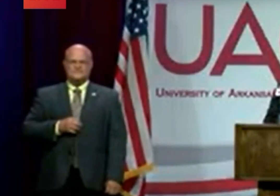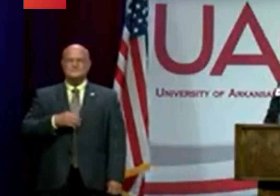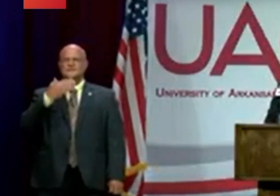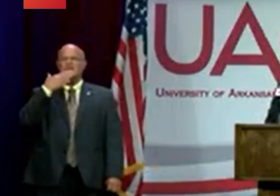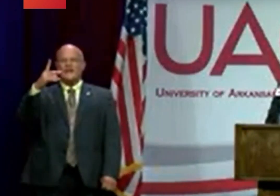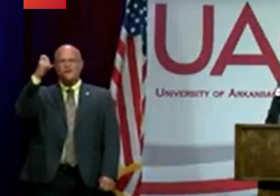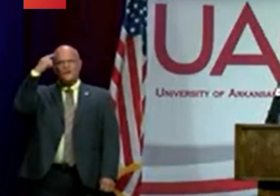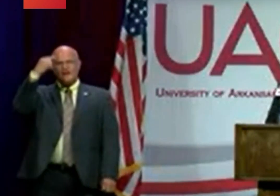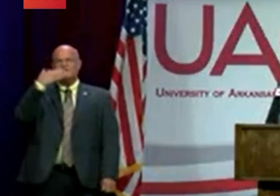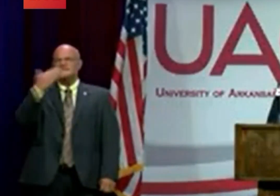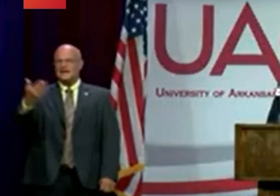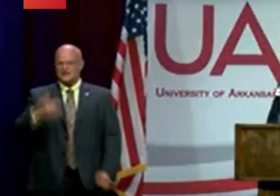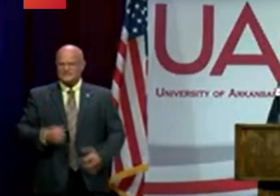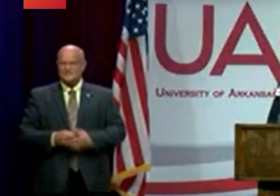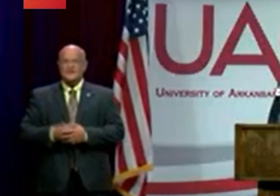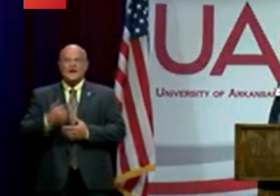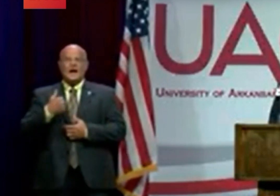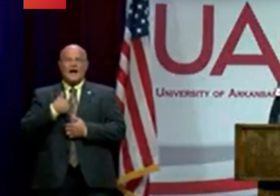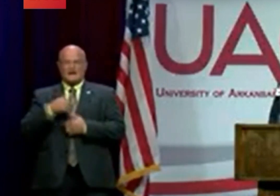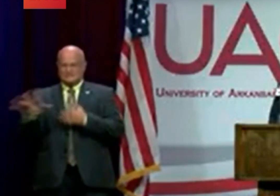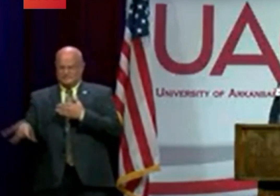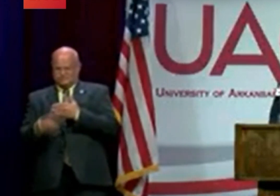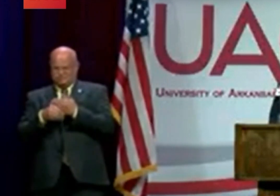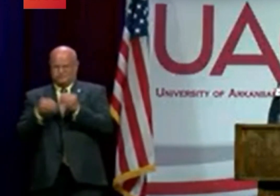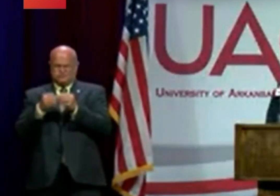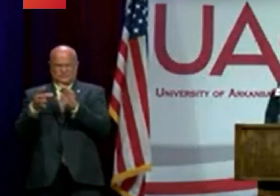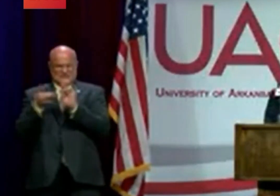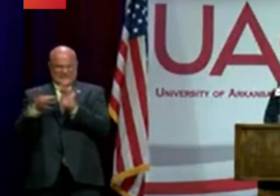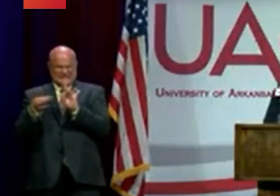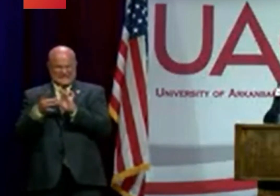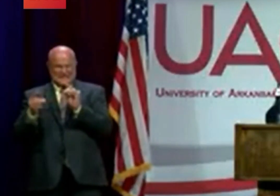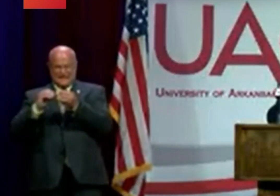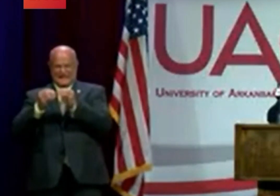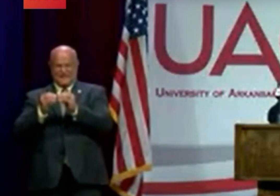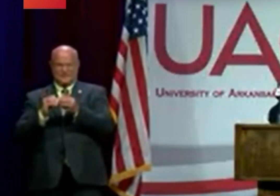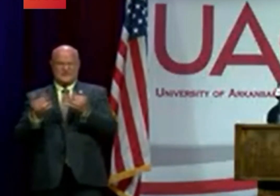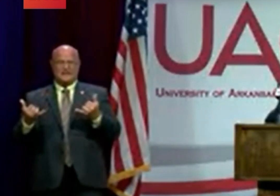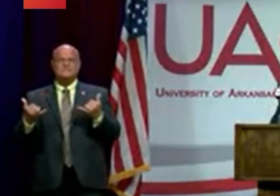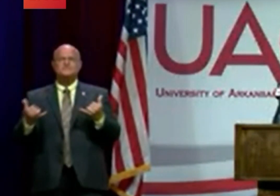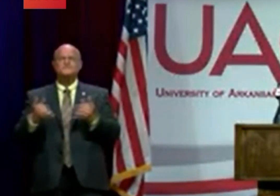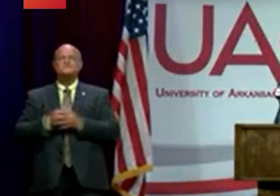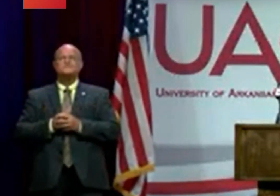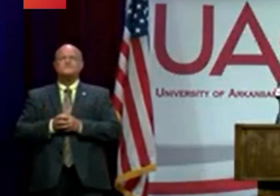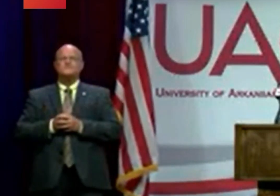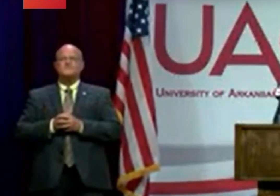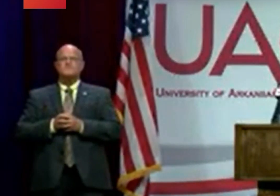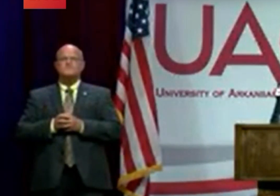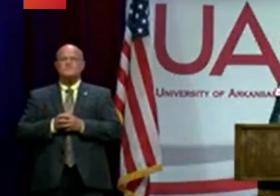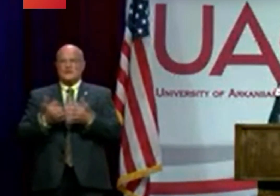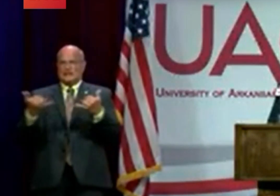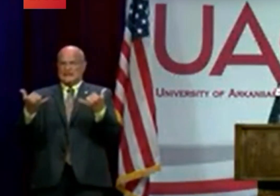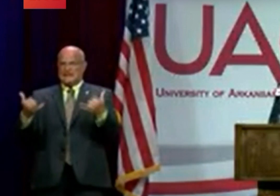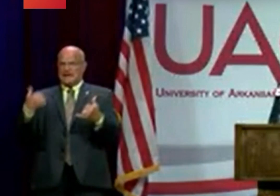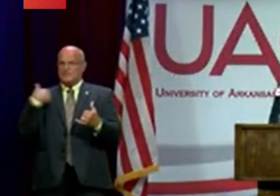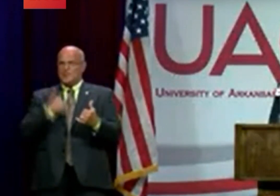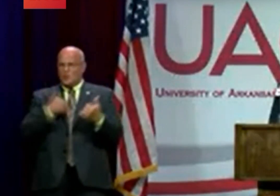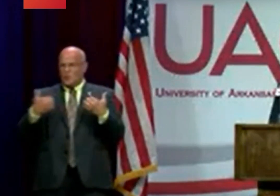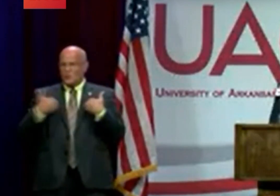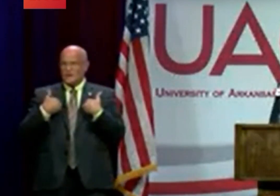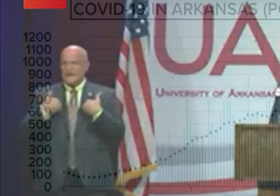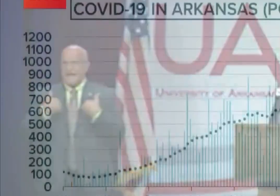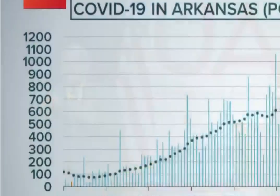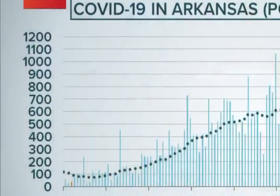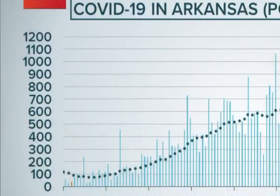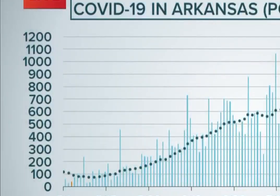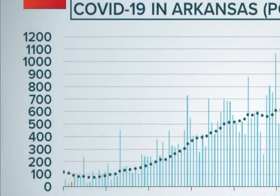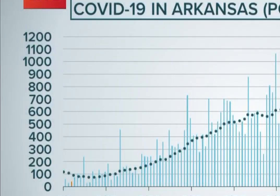Thank you, Governor. Thank you all. So I will add a little bit more detail to the numbers. At this time, we have